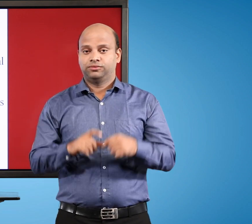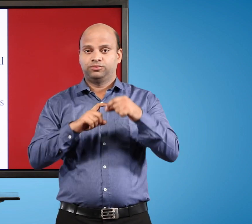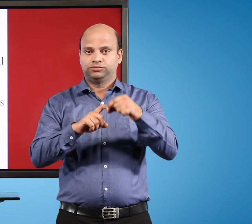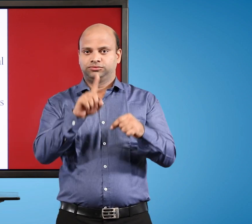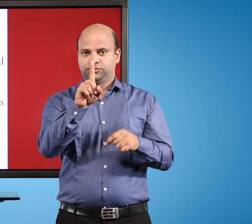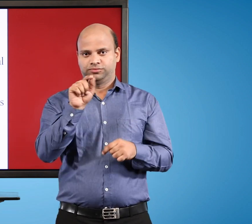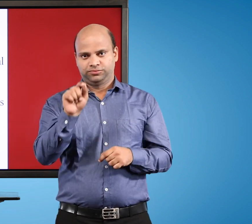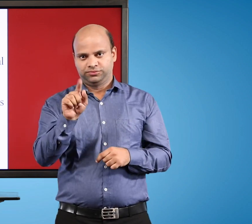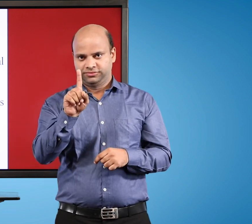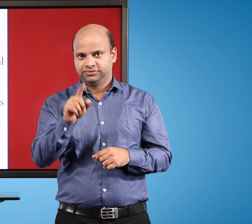1.